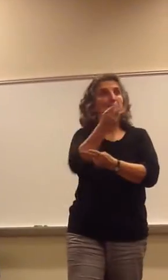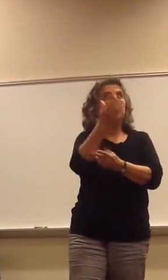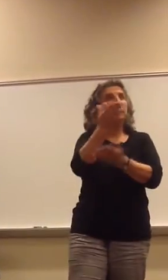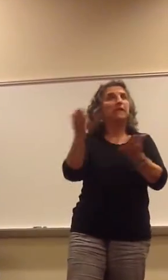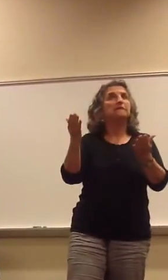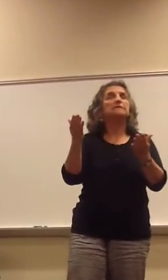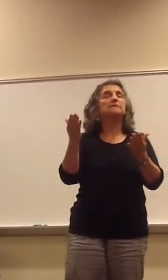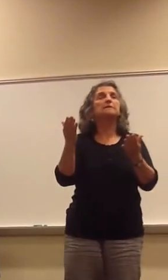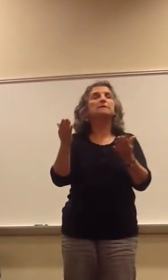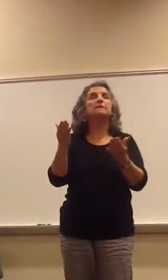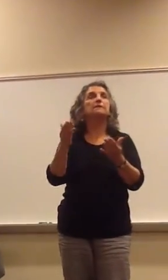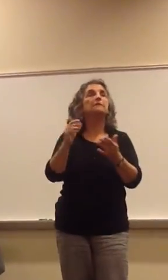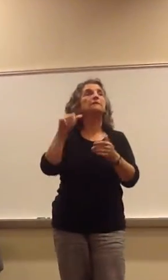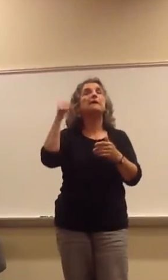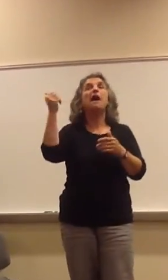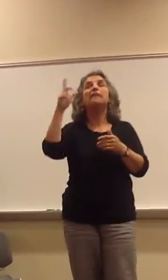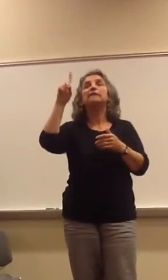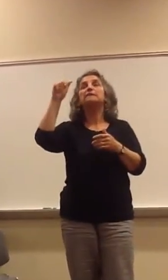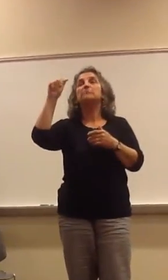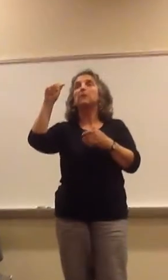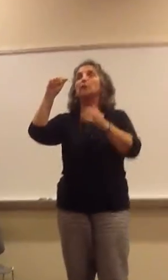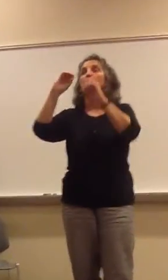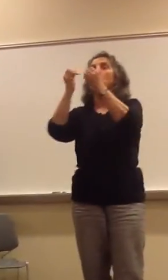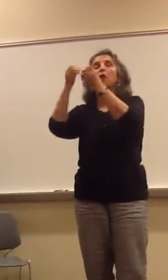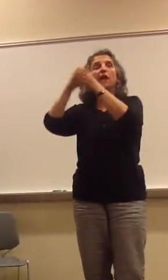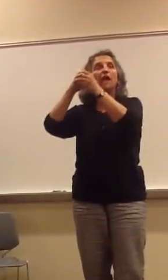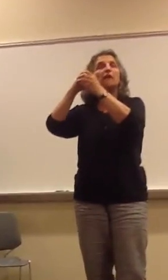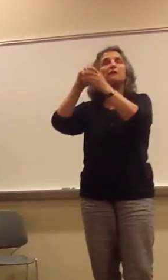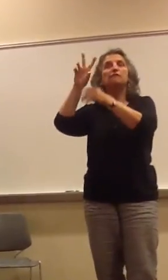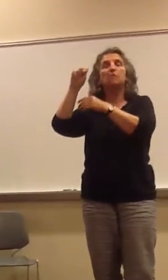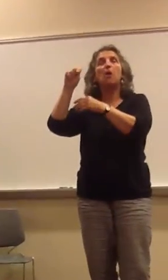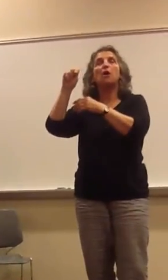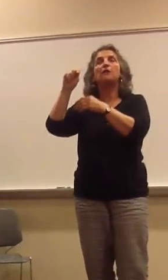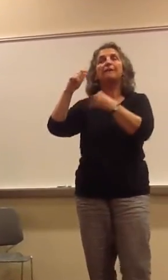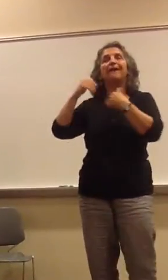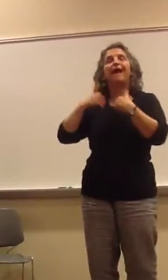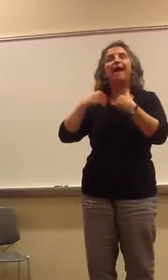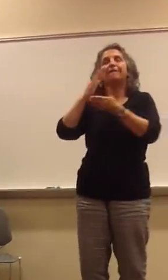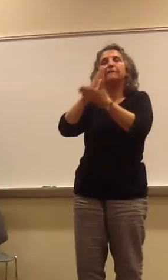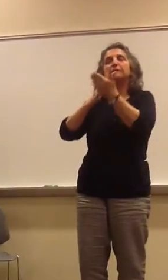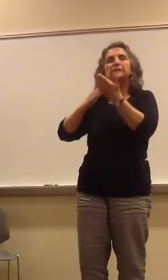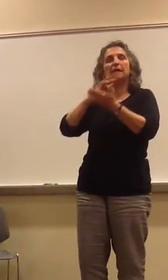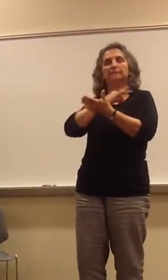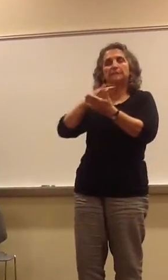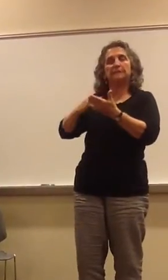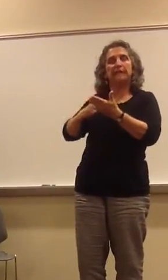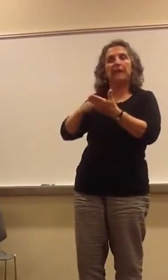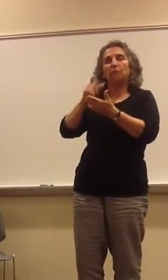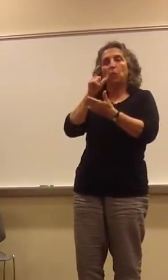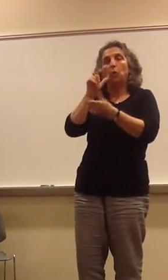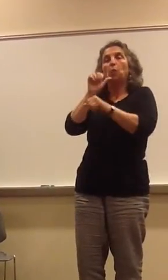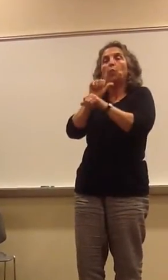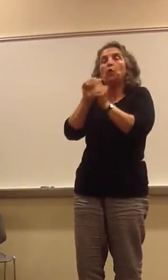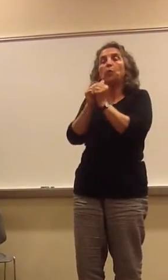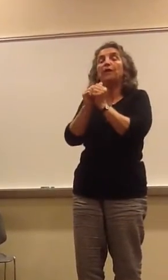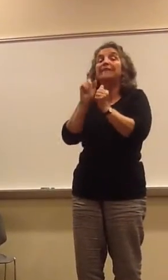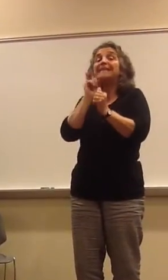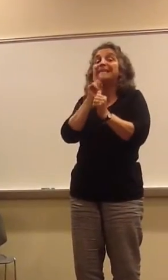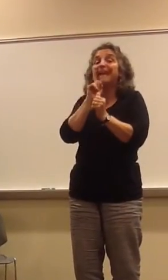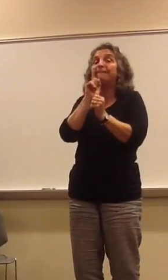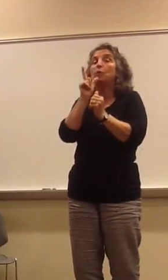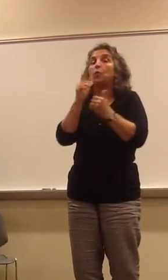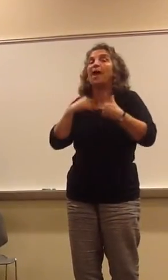the other disability organizations in the state have staff who are working with people who are deaf and have other